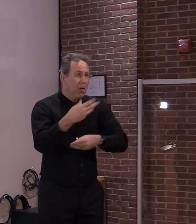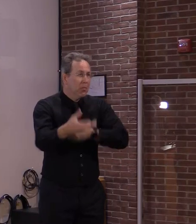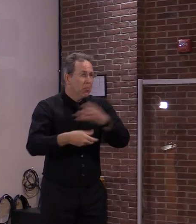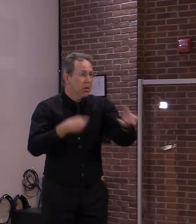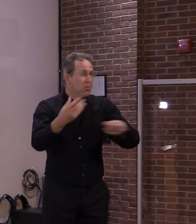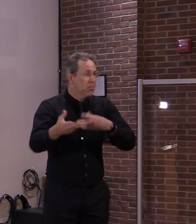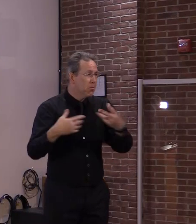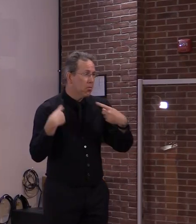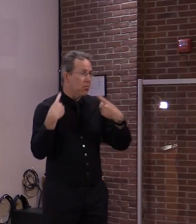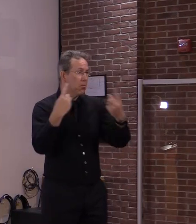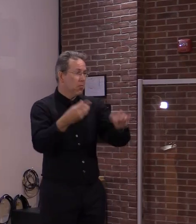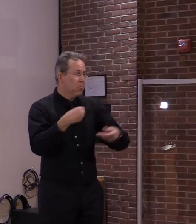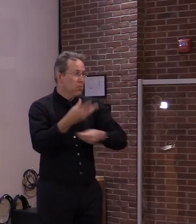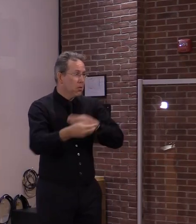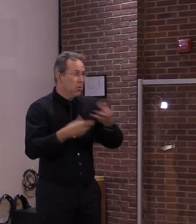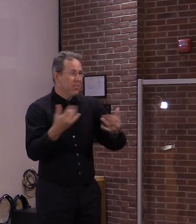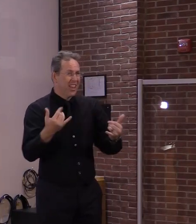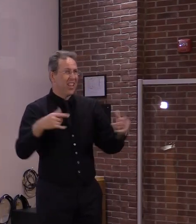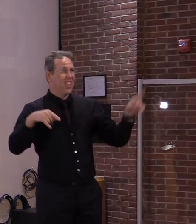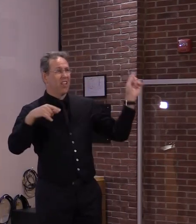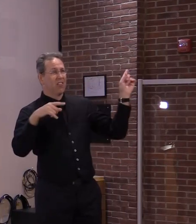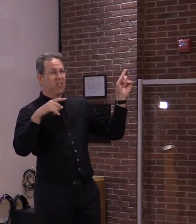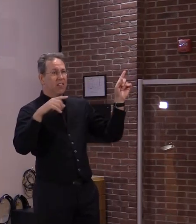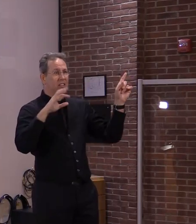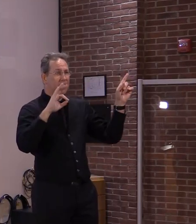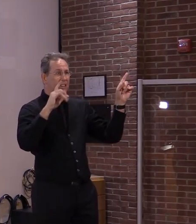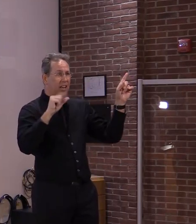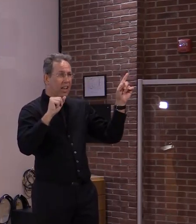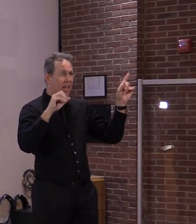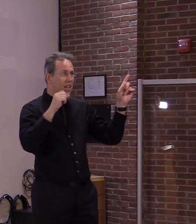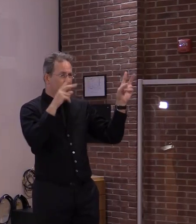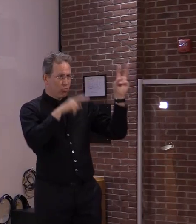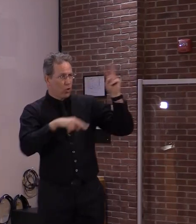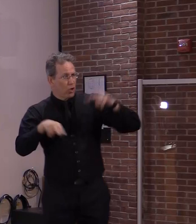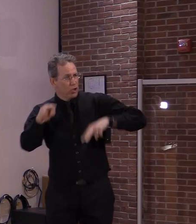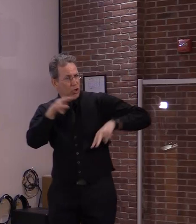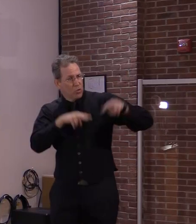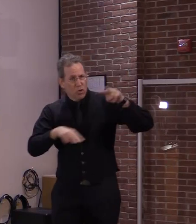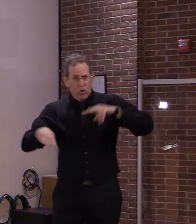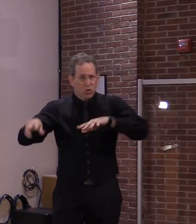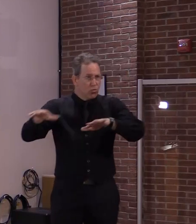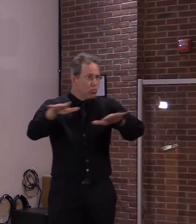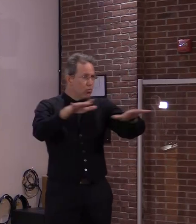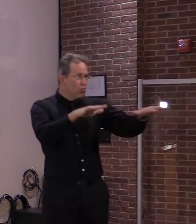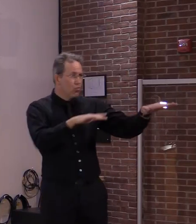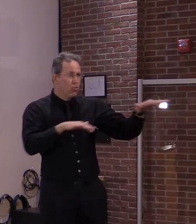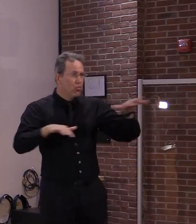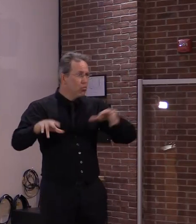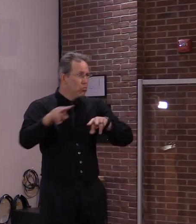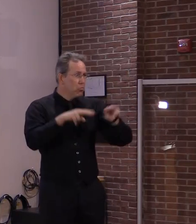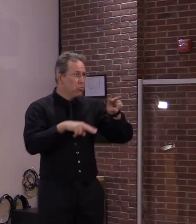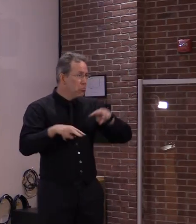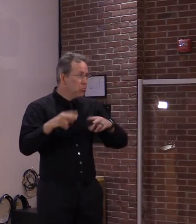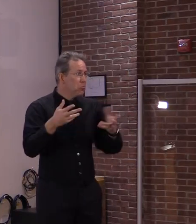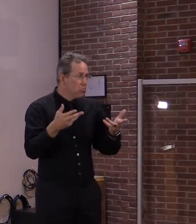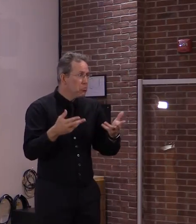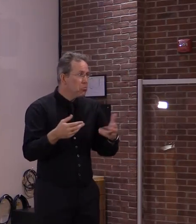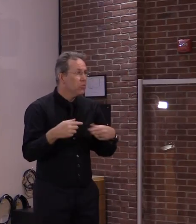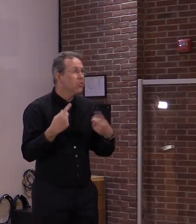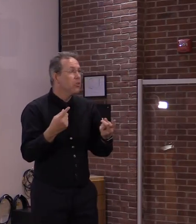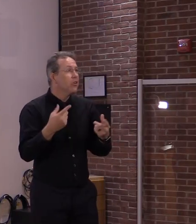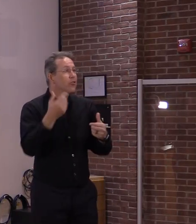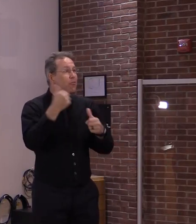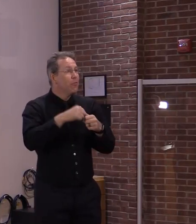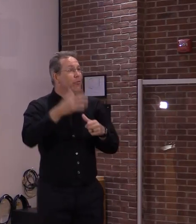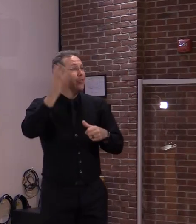will be coming up on a significant amount of time since the people enrolled in the original study have been followed up.